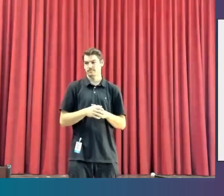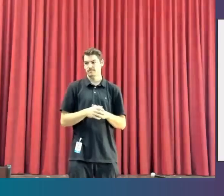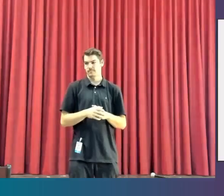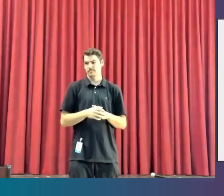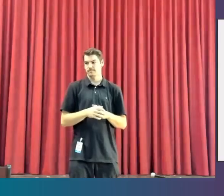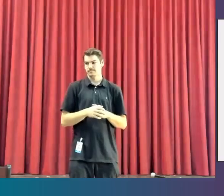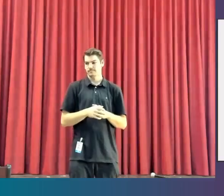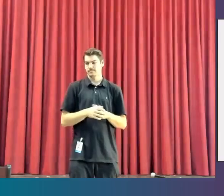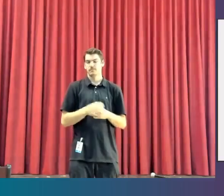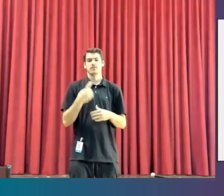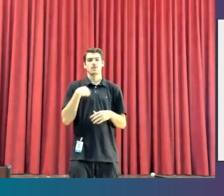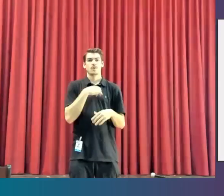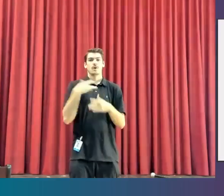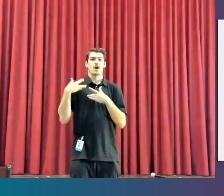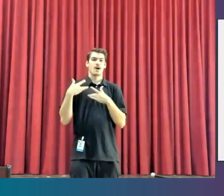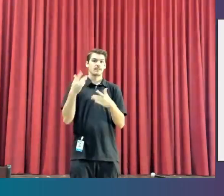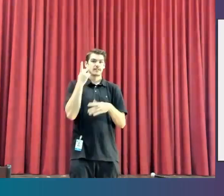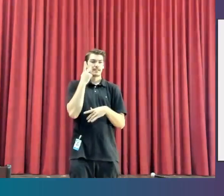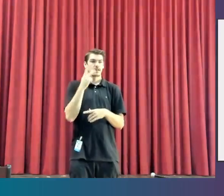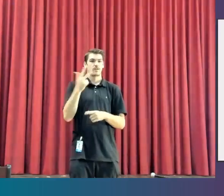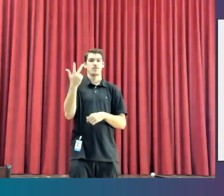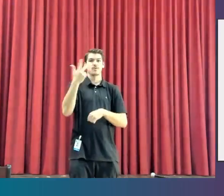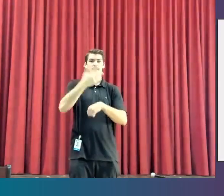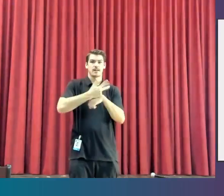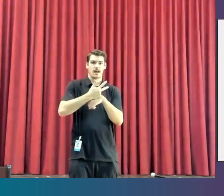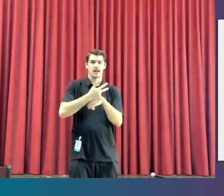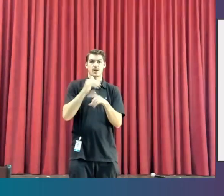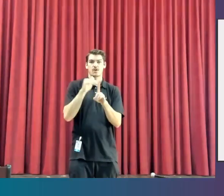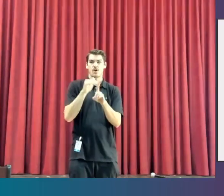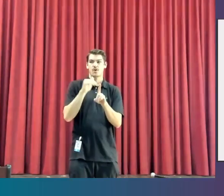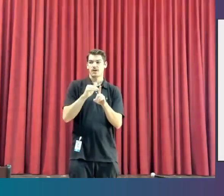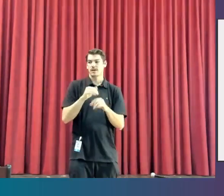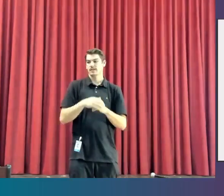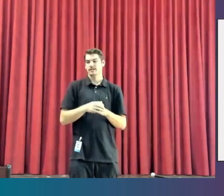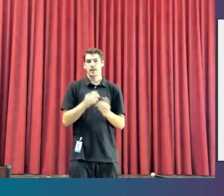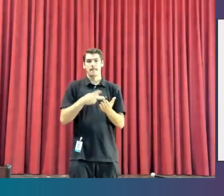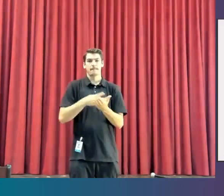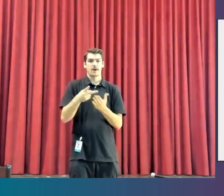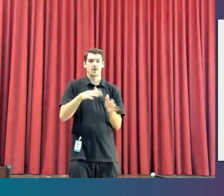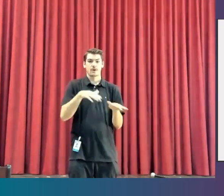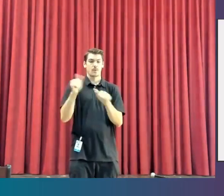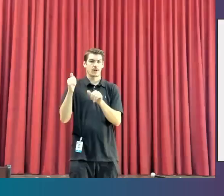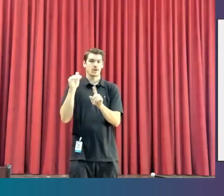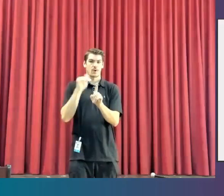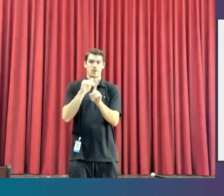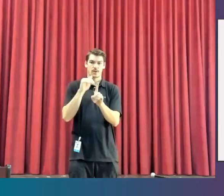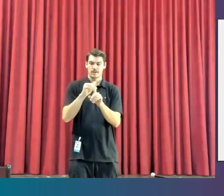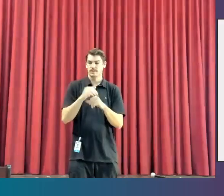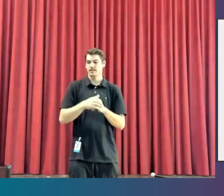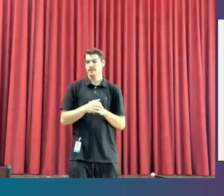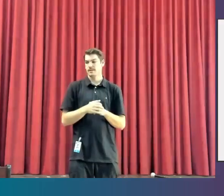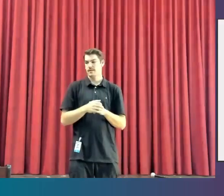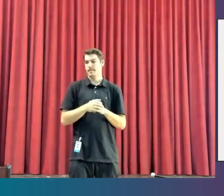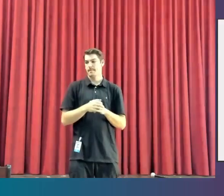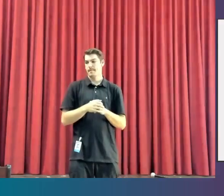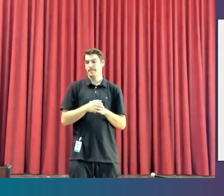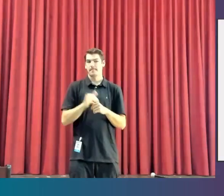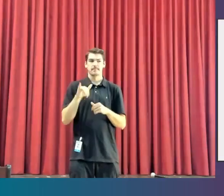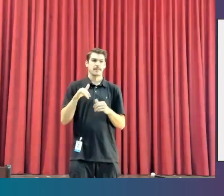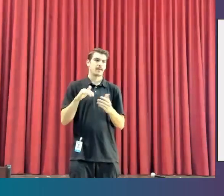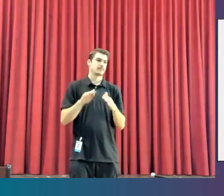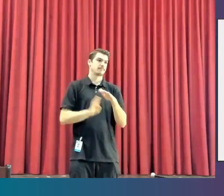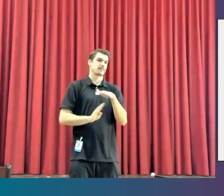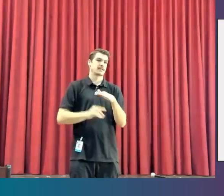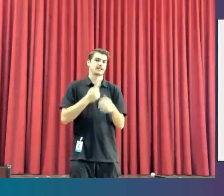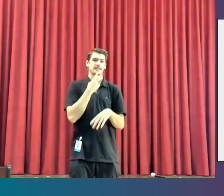So we often see a 3-day notice, a pay or quit notice, which essentially says the tenant